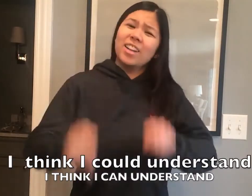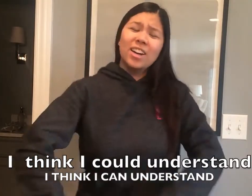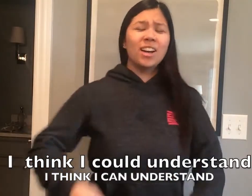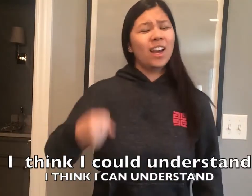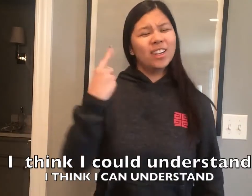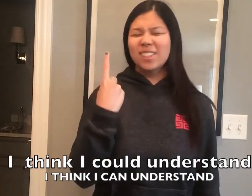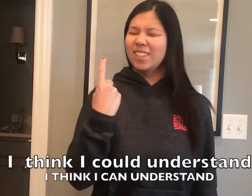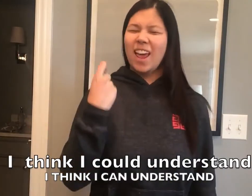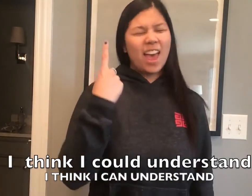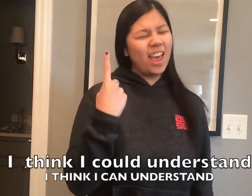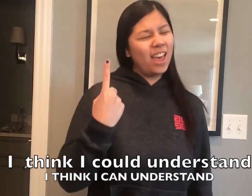could understand